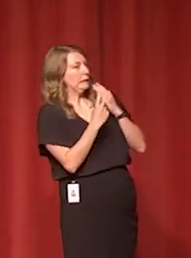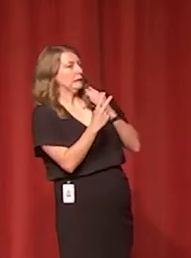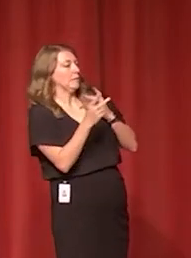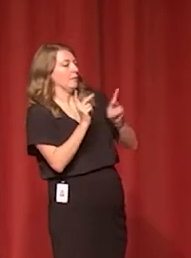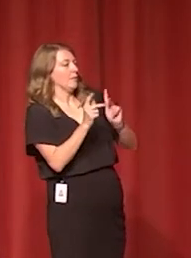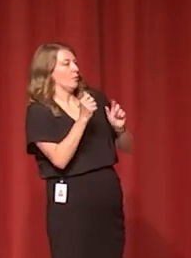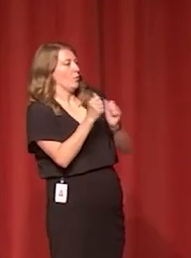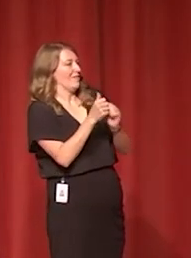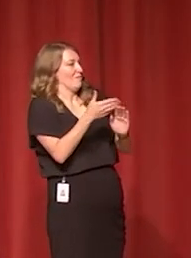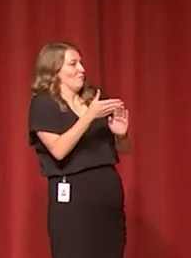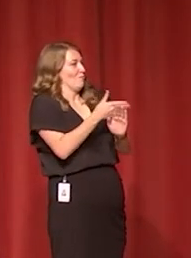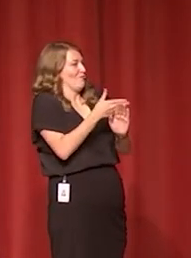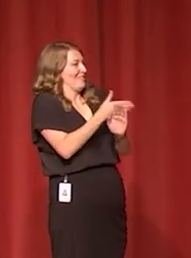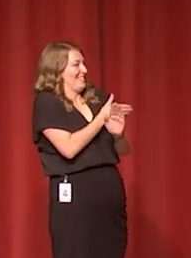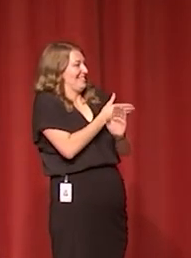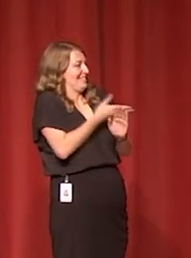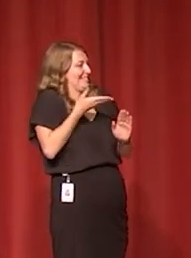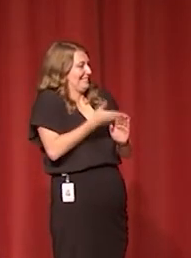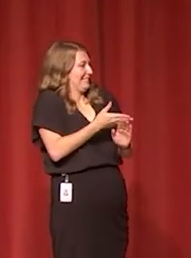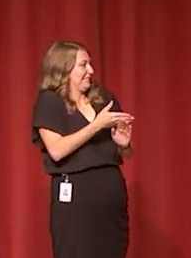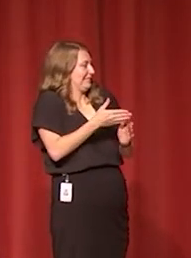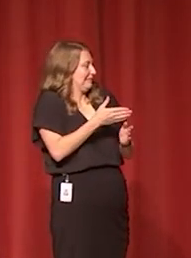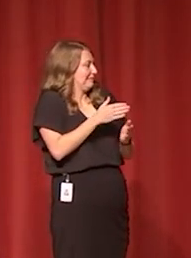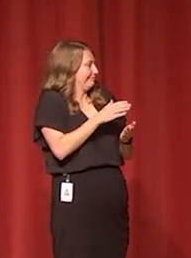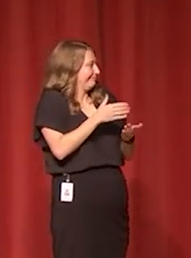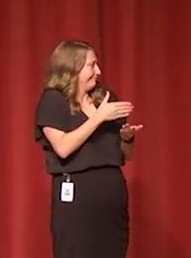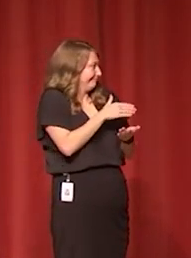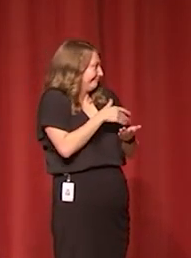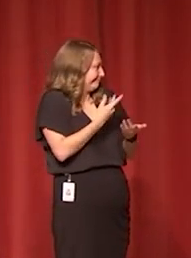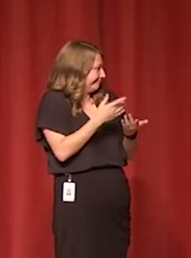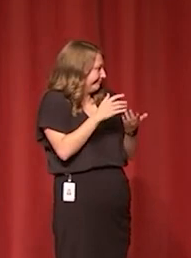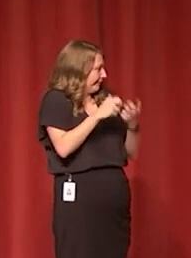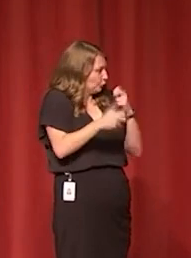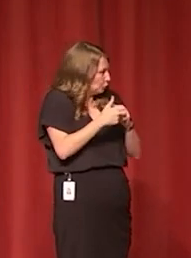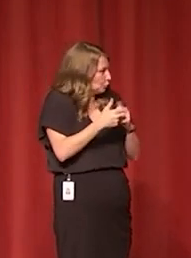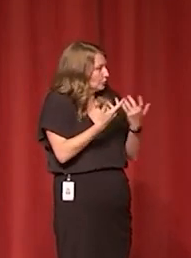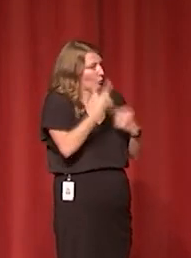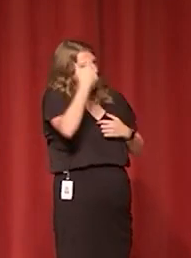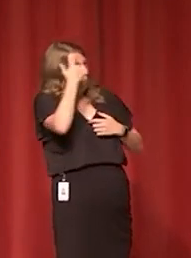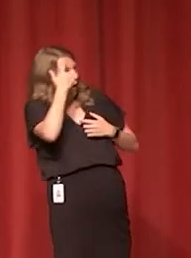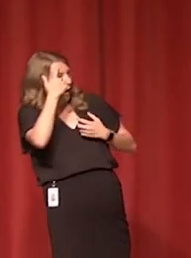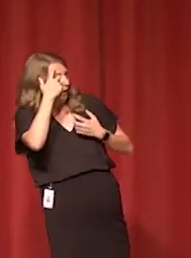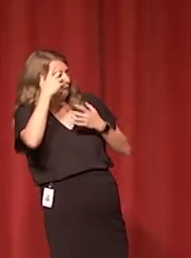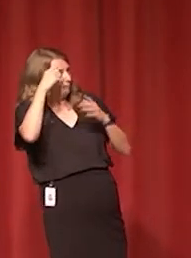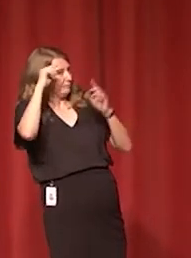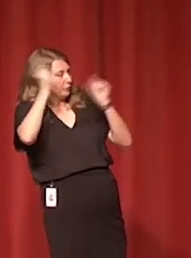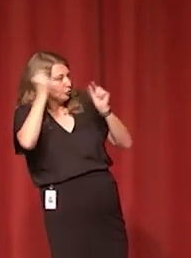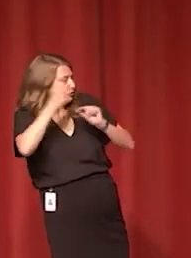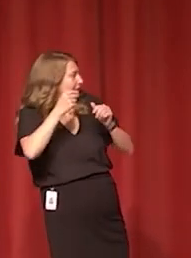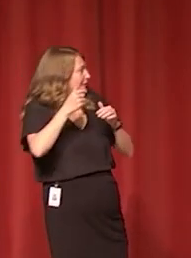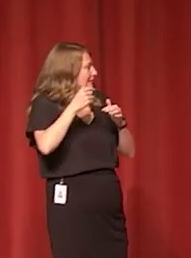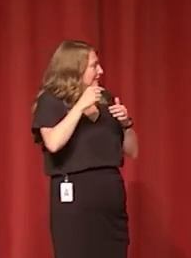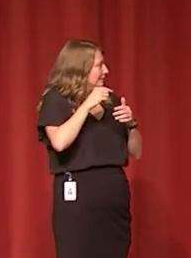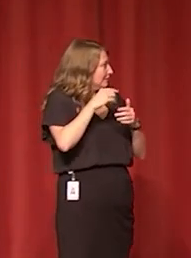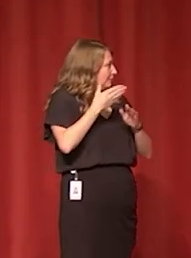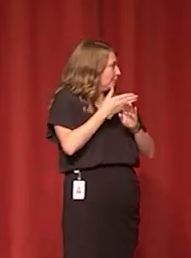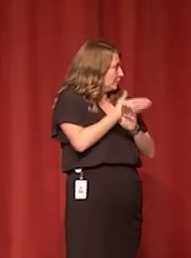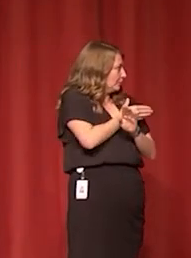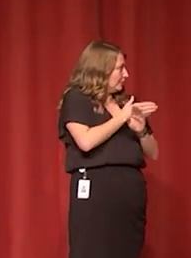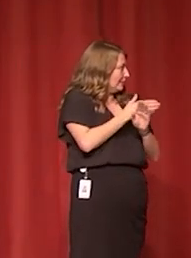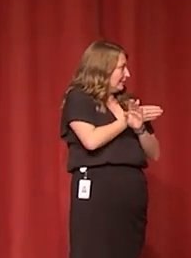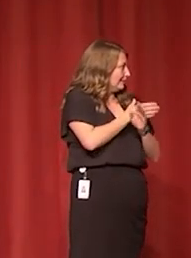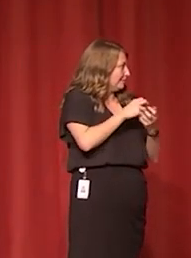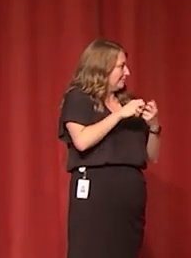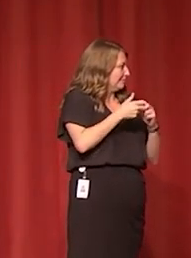like mental illness, other intellectual disability, brain injury, who then are at risk of developing dementia or do